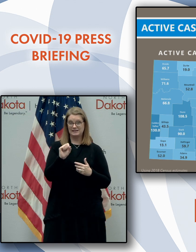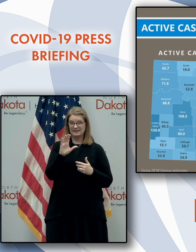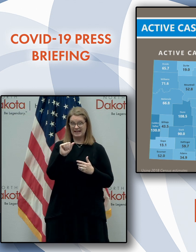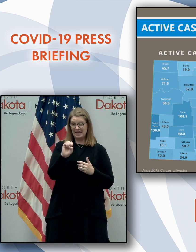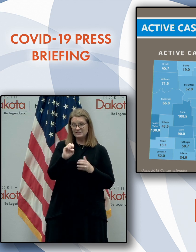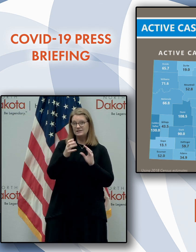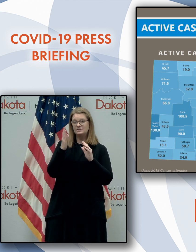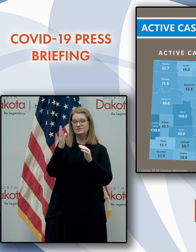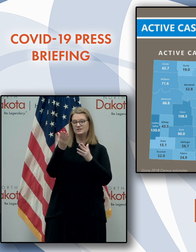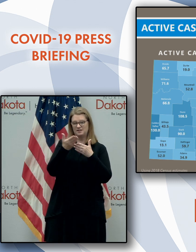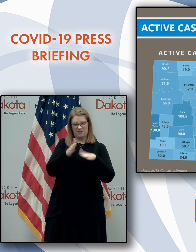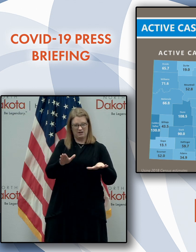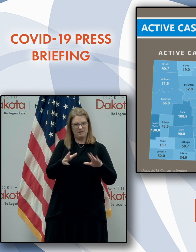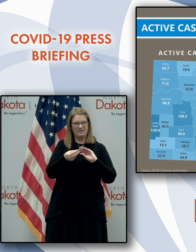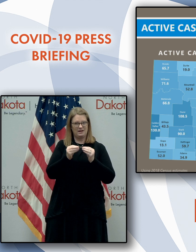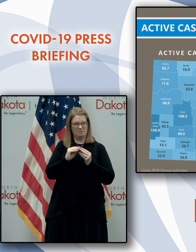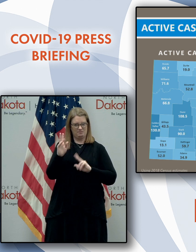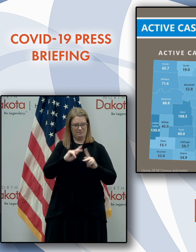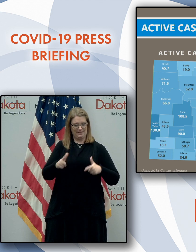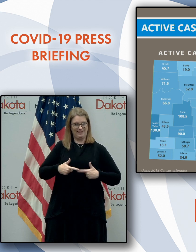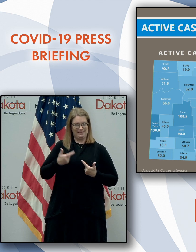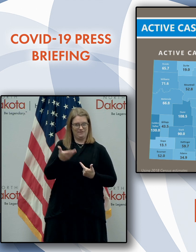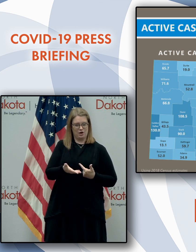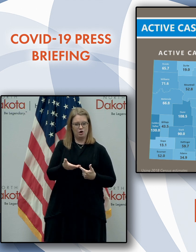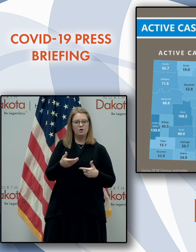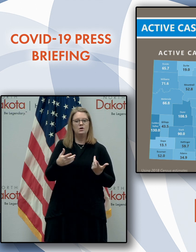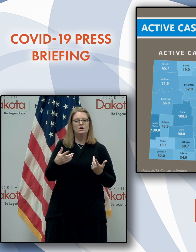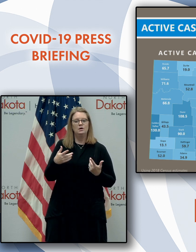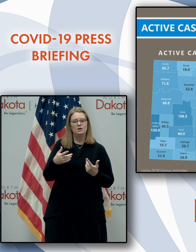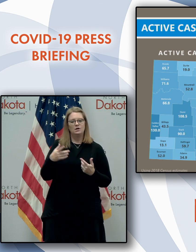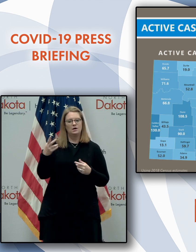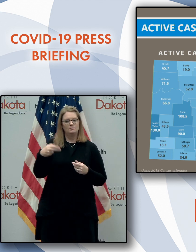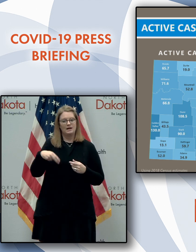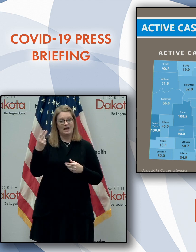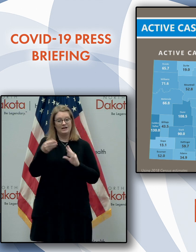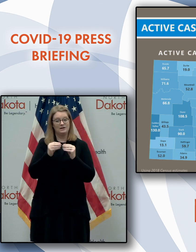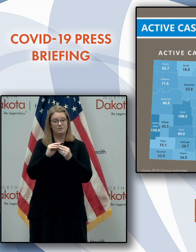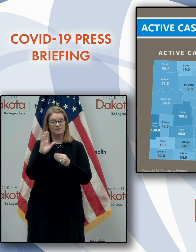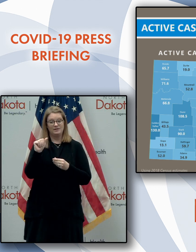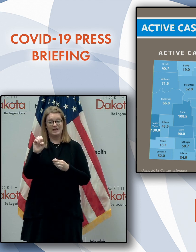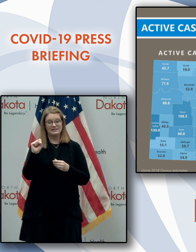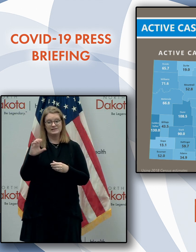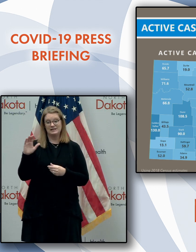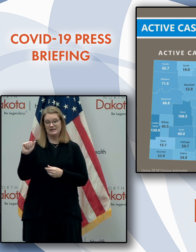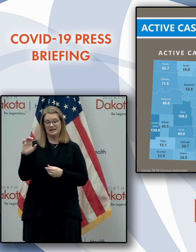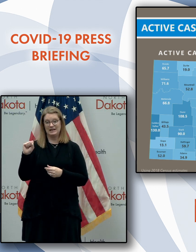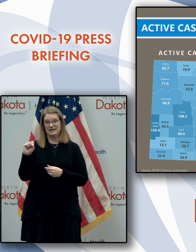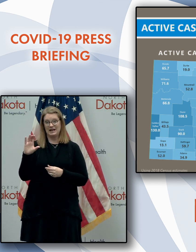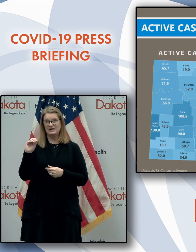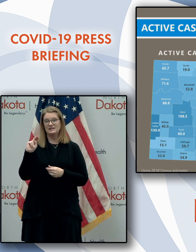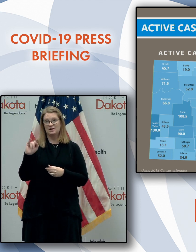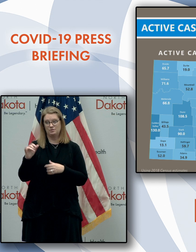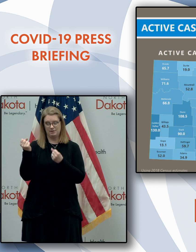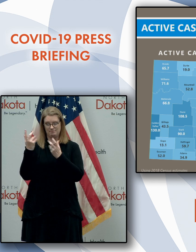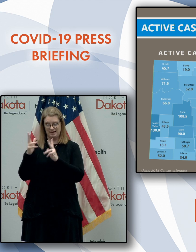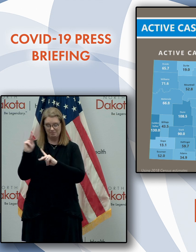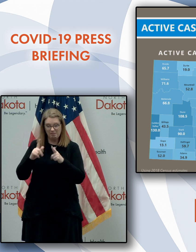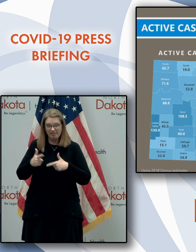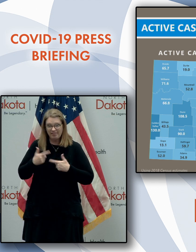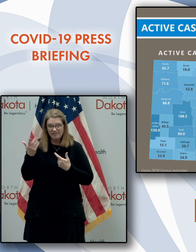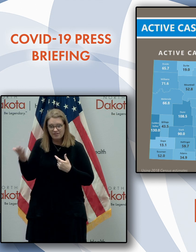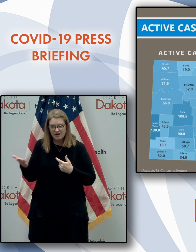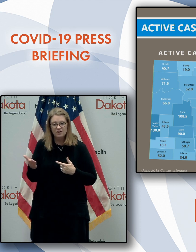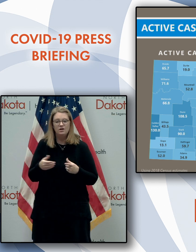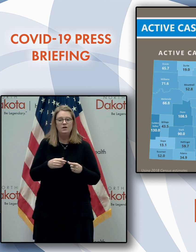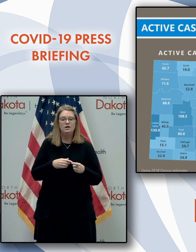population. You can see that where we have a high number of cases in Cass County, but large population, the rate